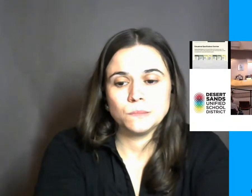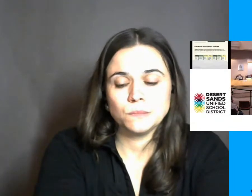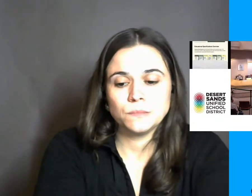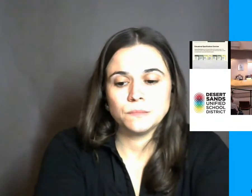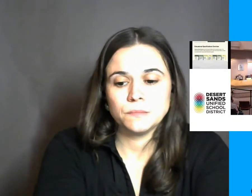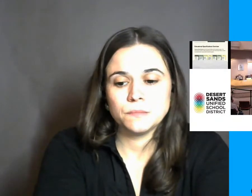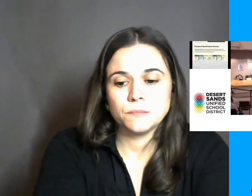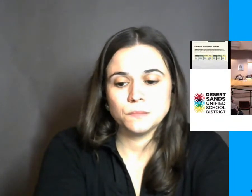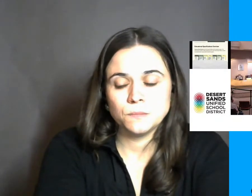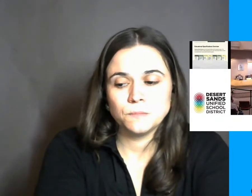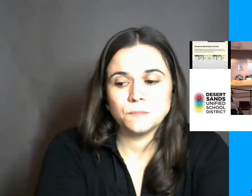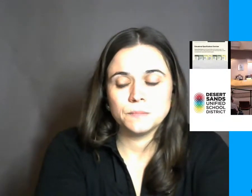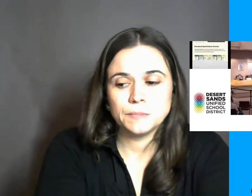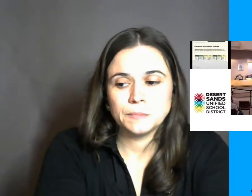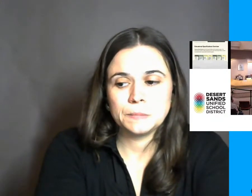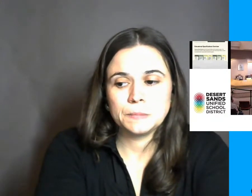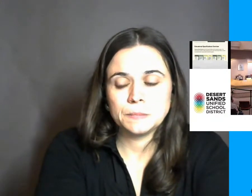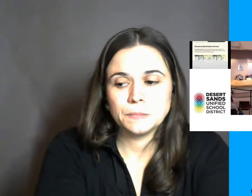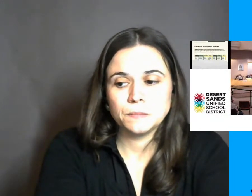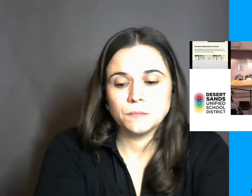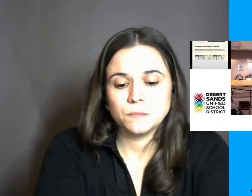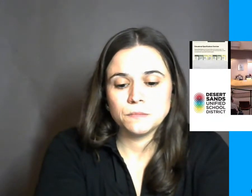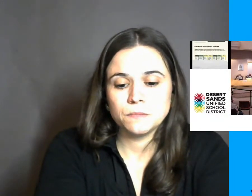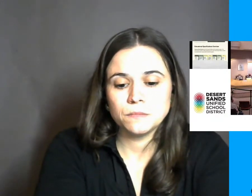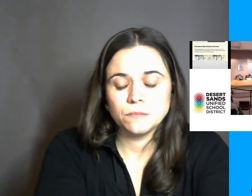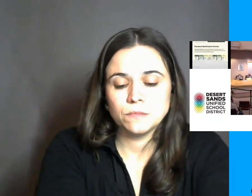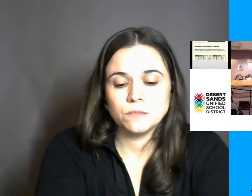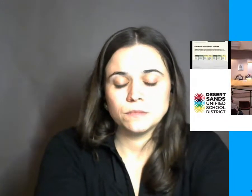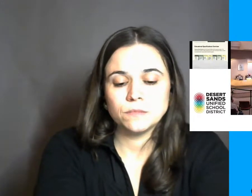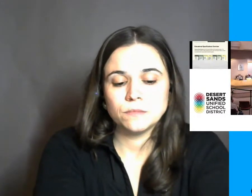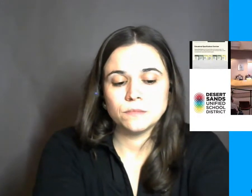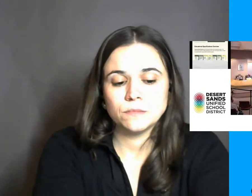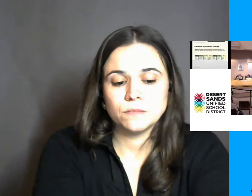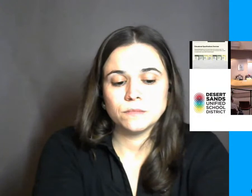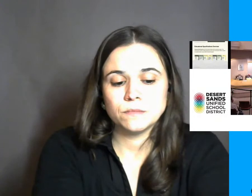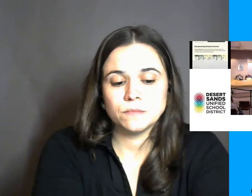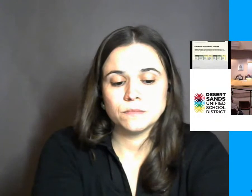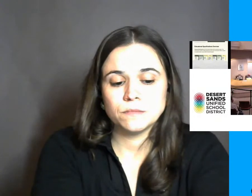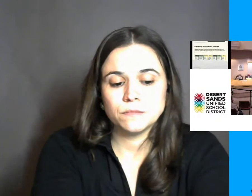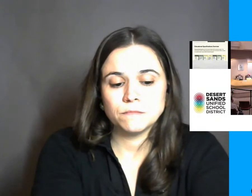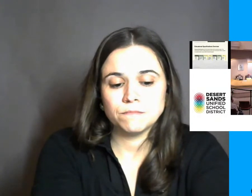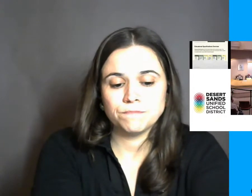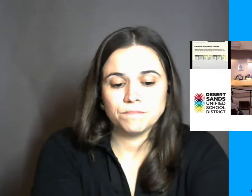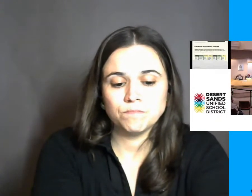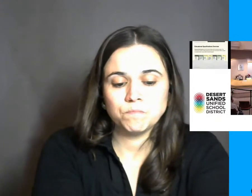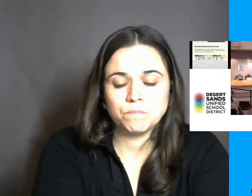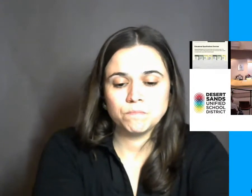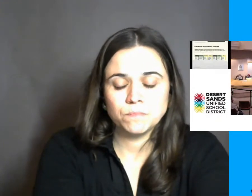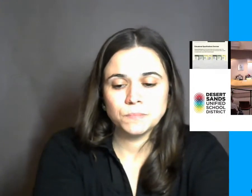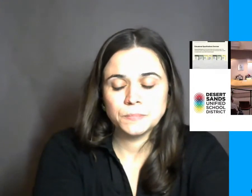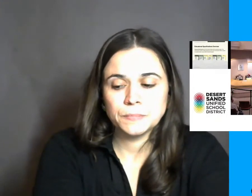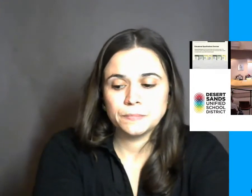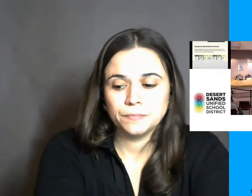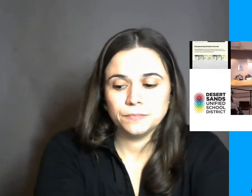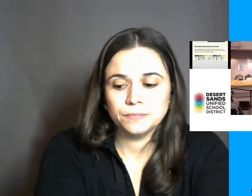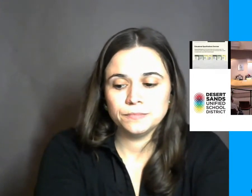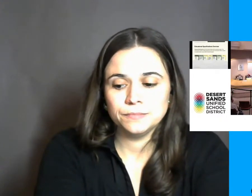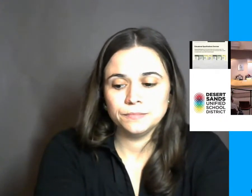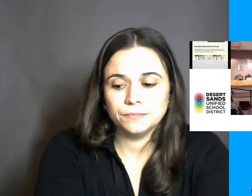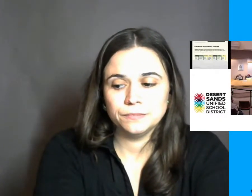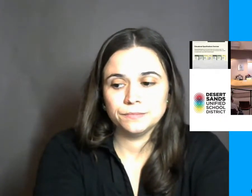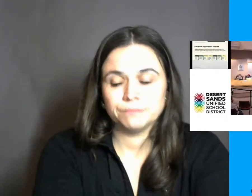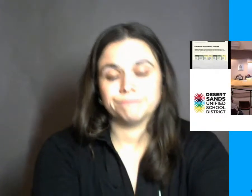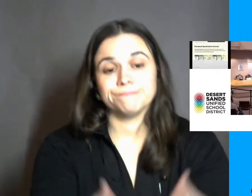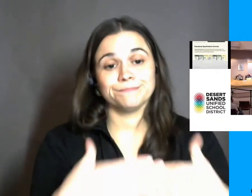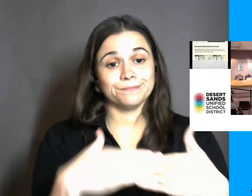program. Our goal here is just to align the outcomes of your educational program and the way you deliver education with